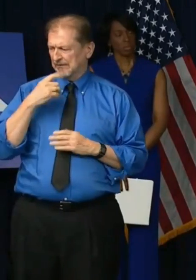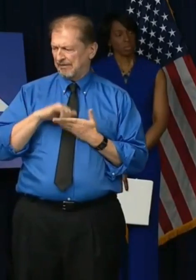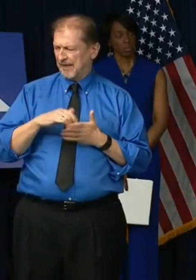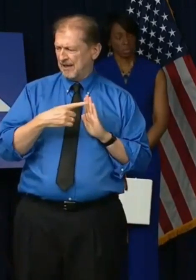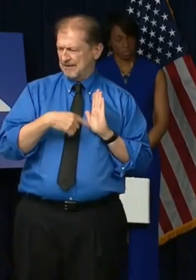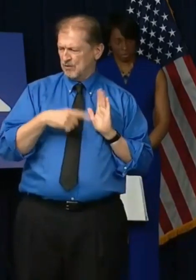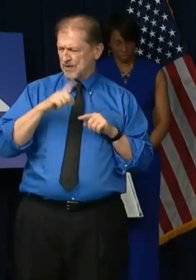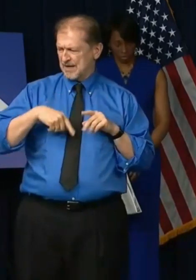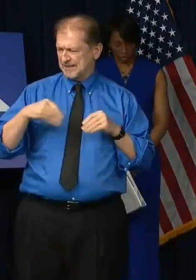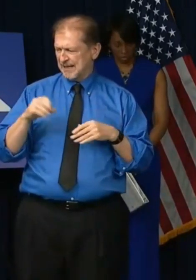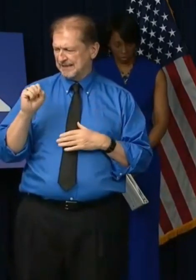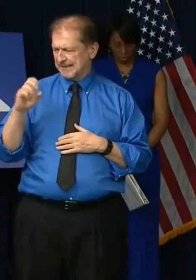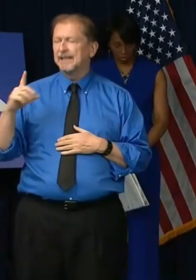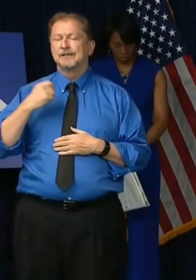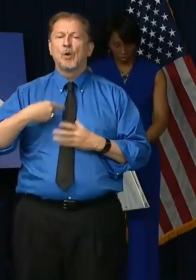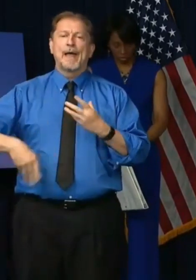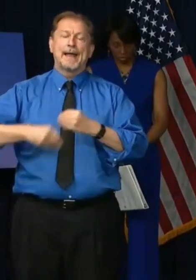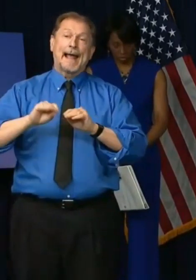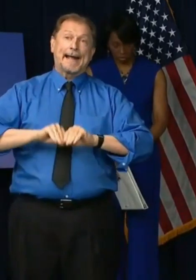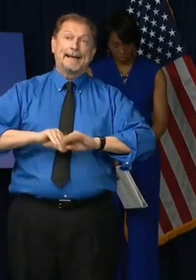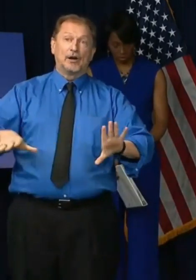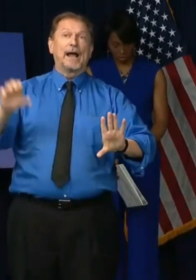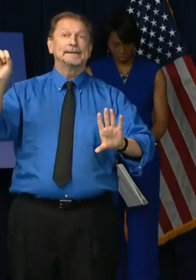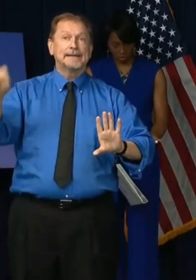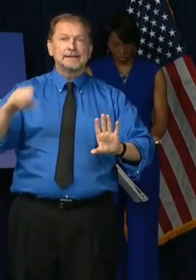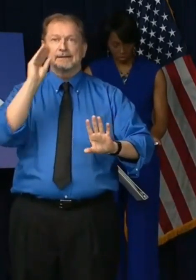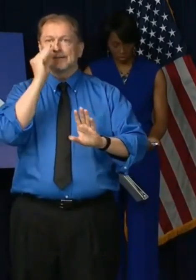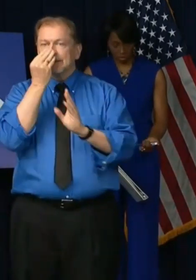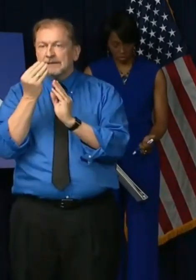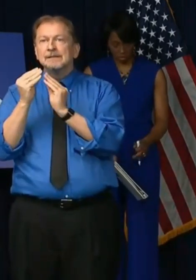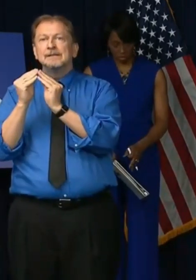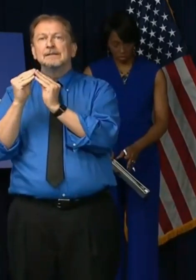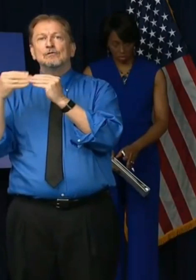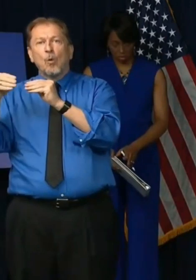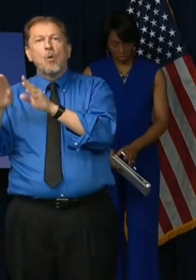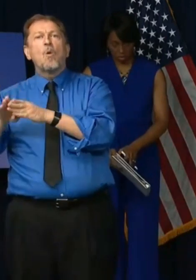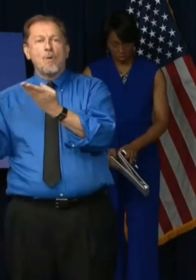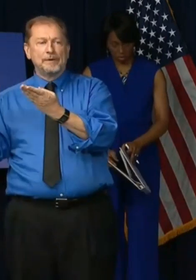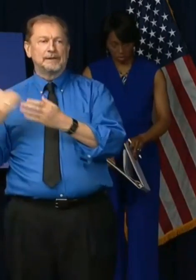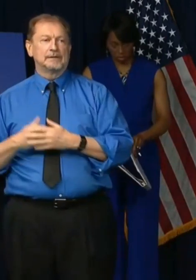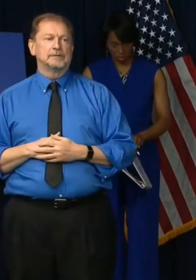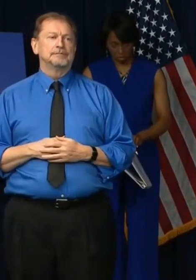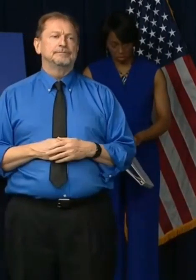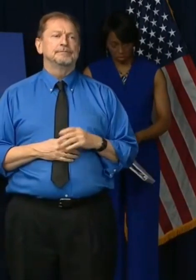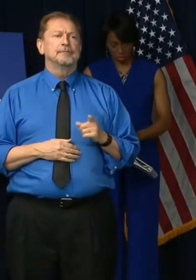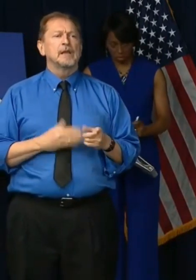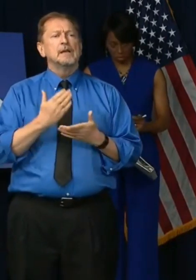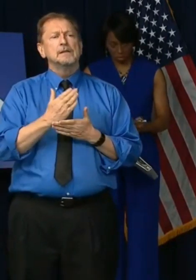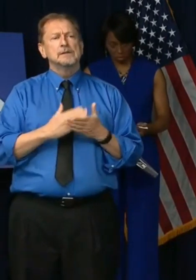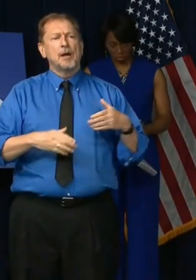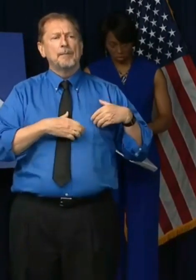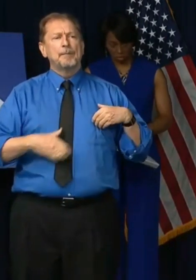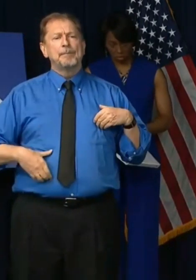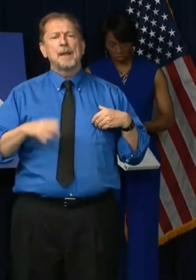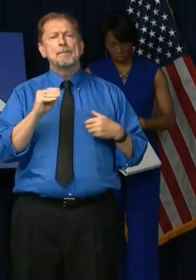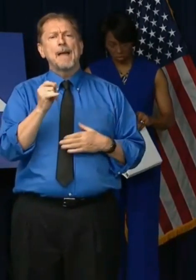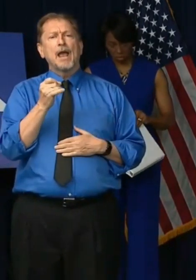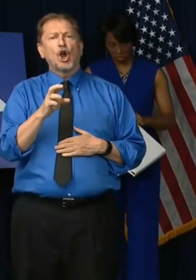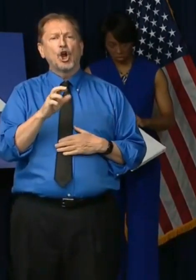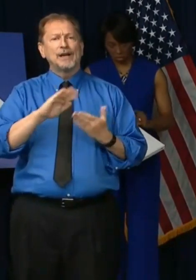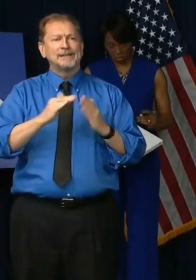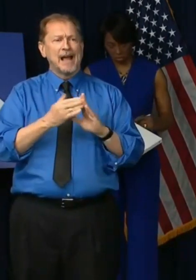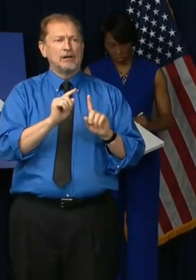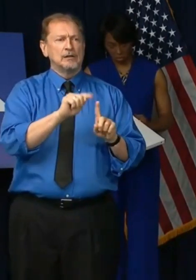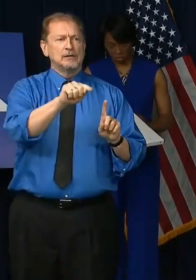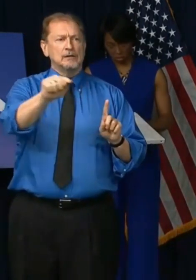prior, and so we just put some language in there to make sure that people understood it completely. Are mayors and towns able to make their own decisions on what